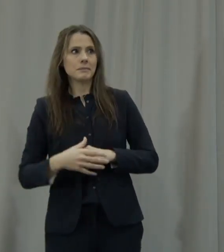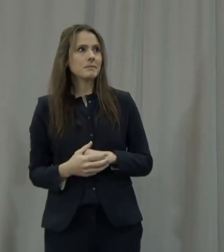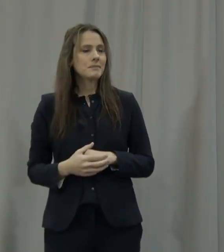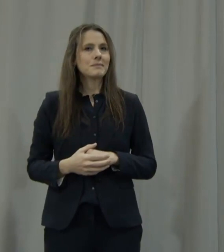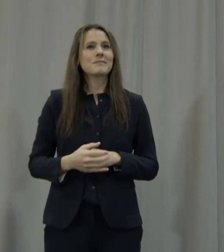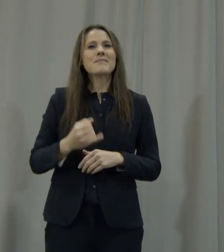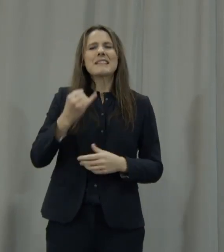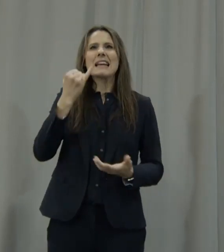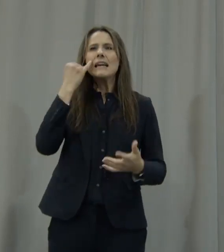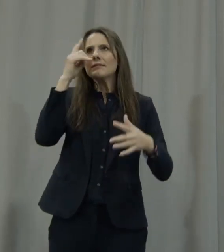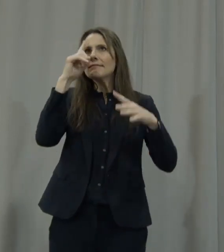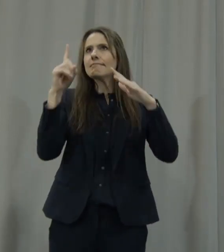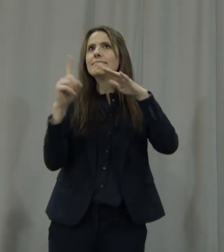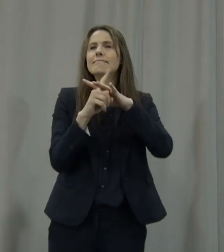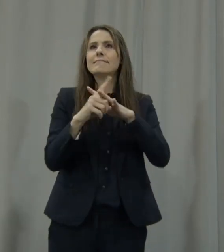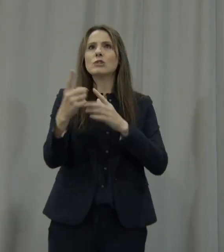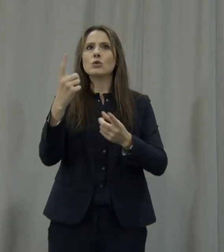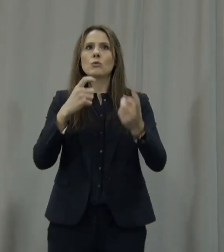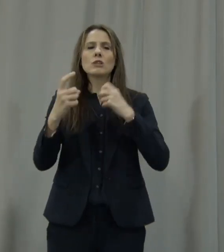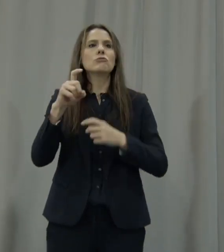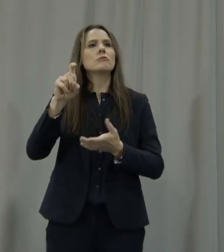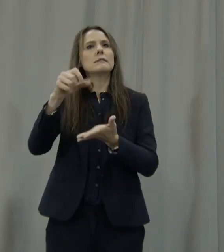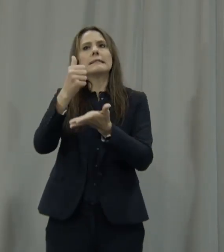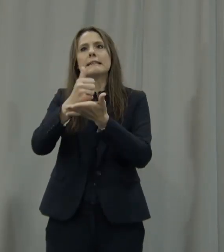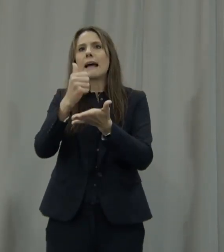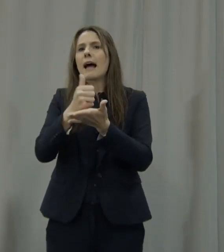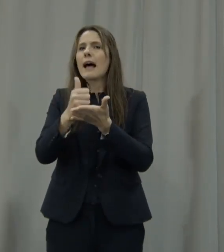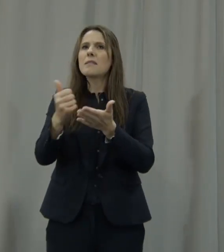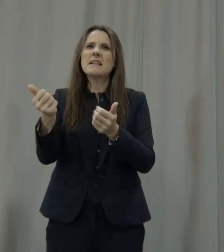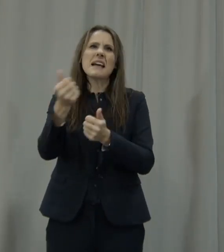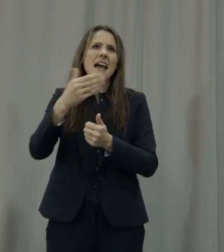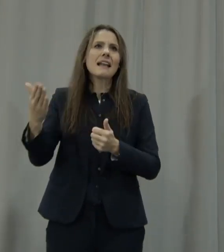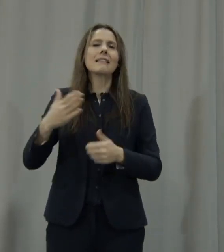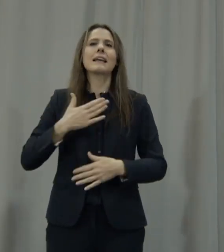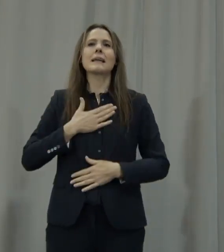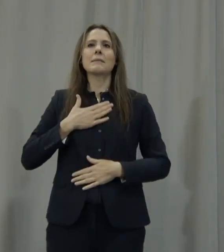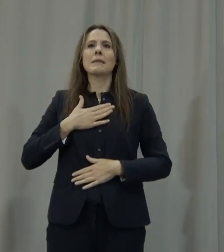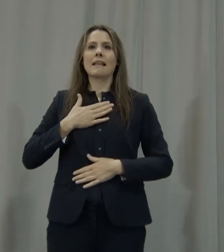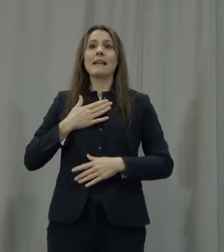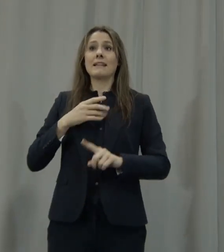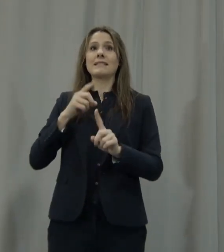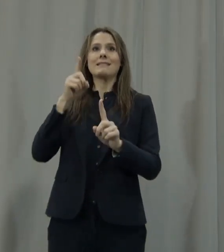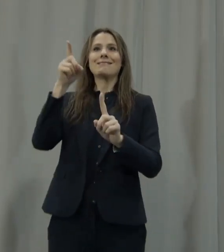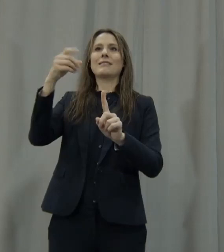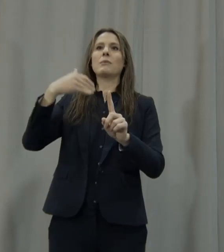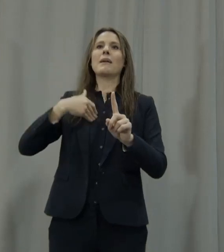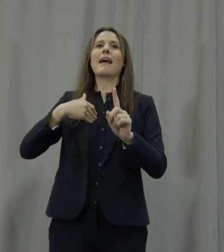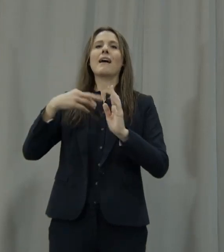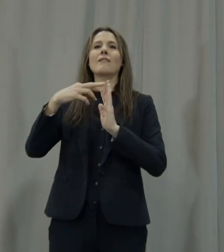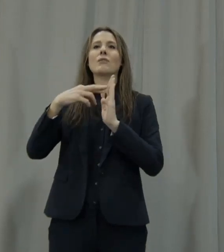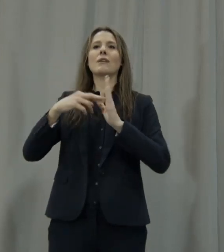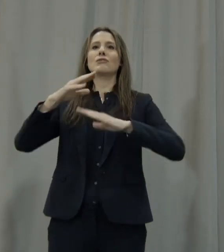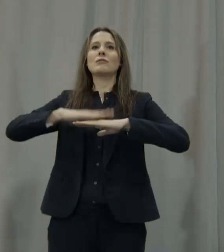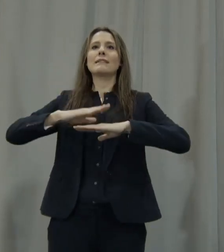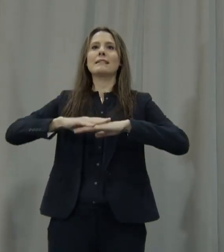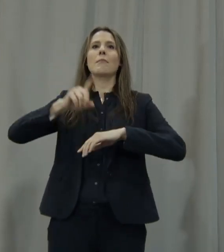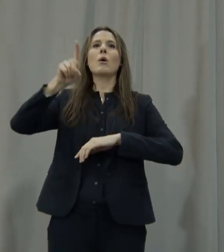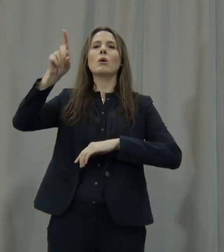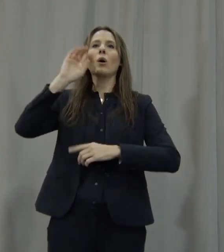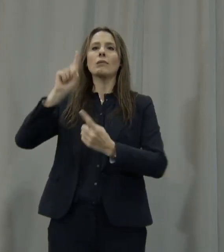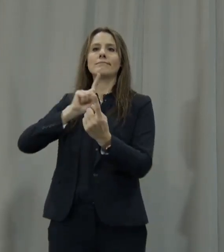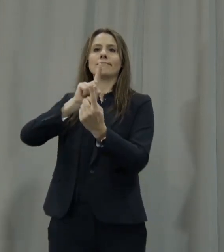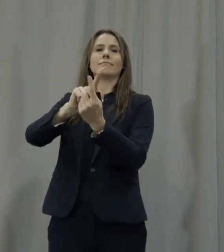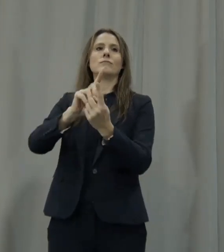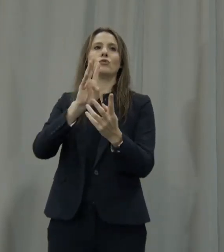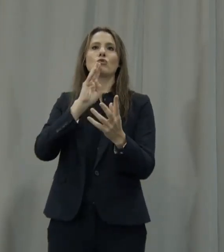any questions or need assistance with anything, please visit our registration table to speak with